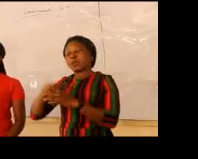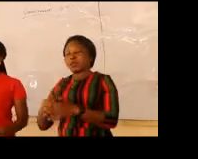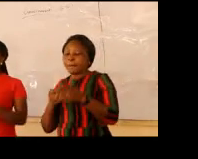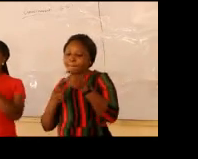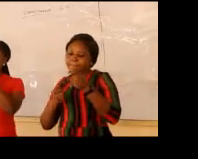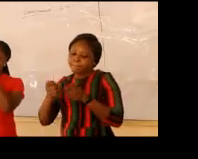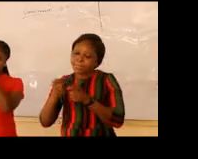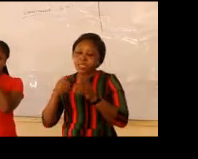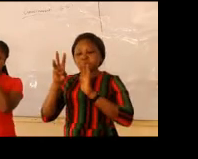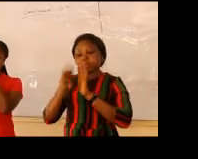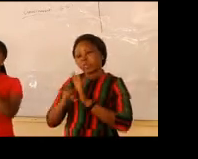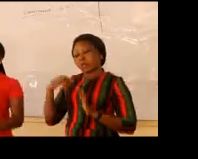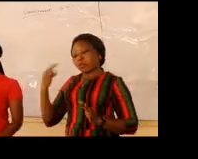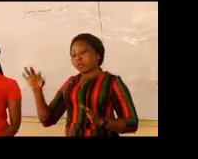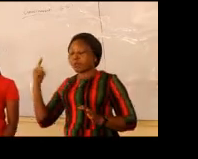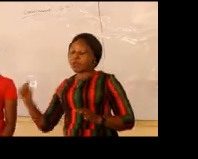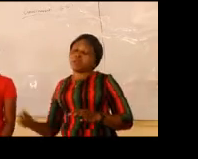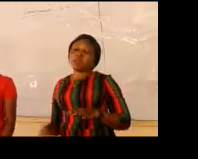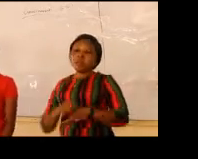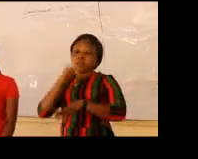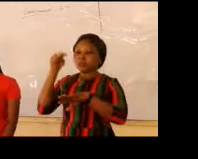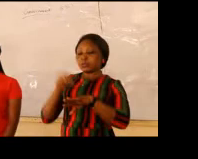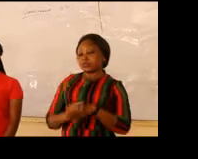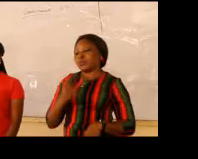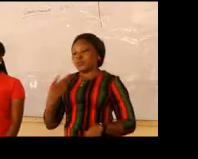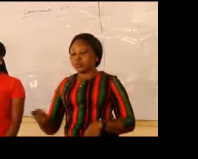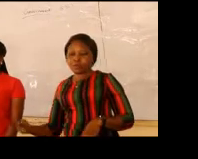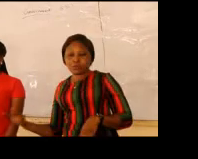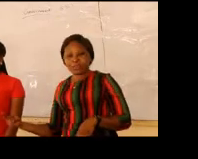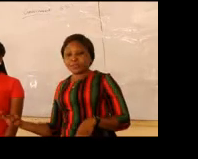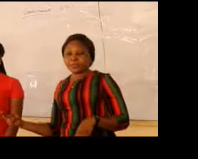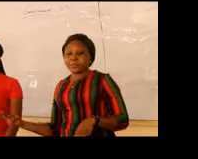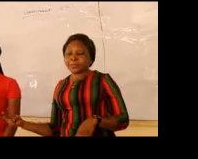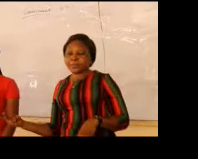management of the nation's resources.